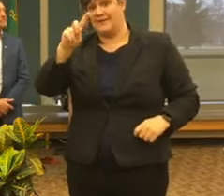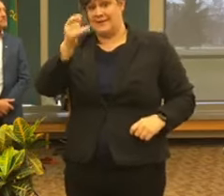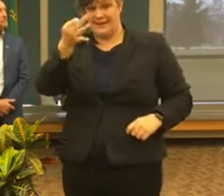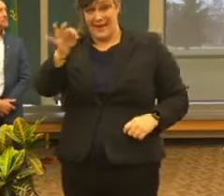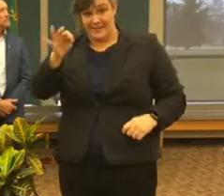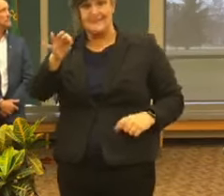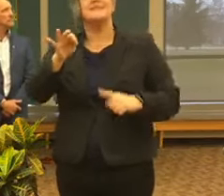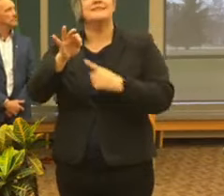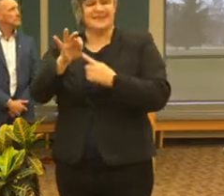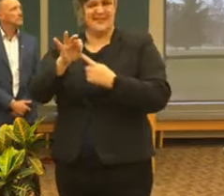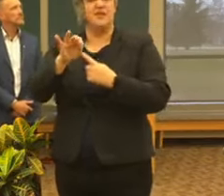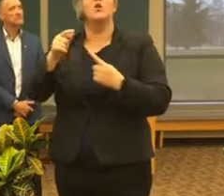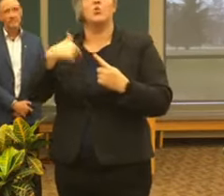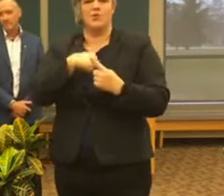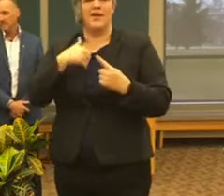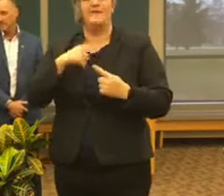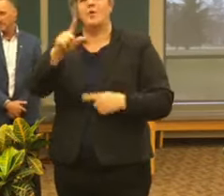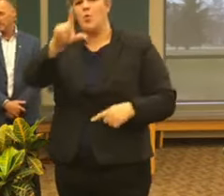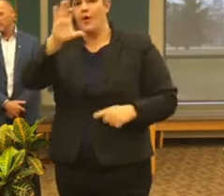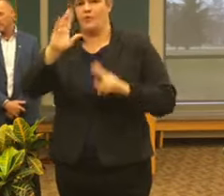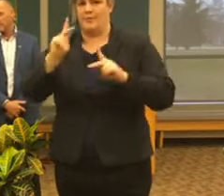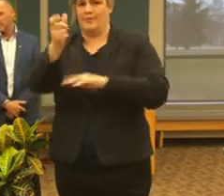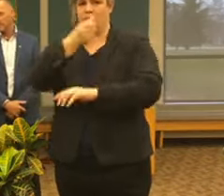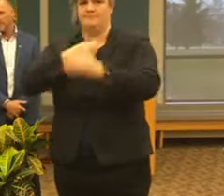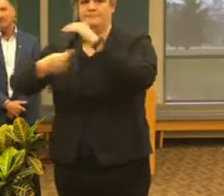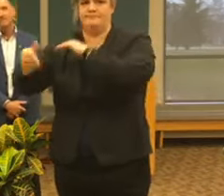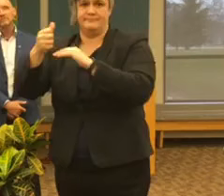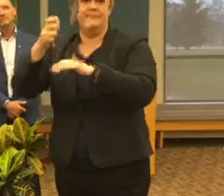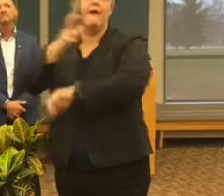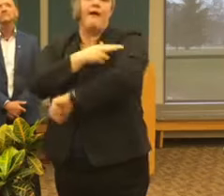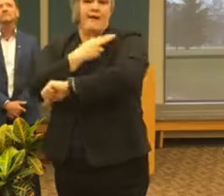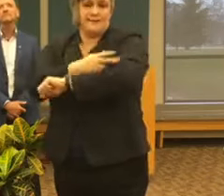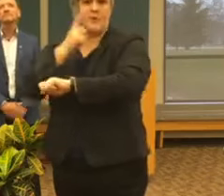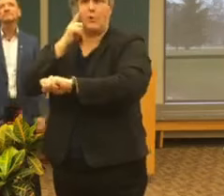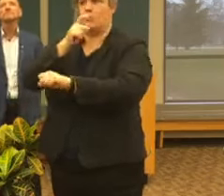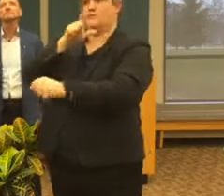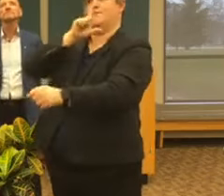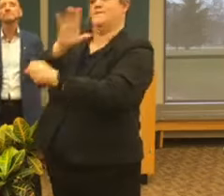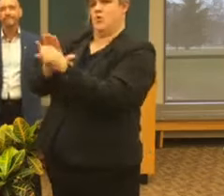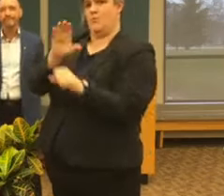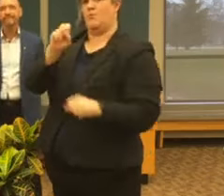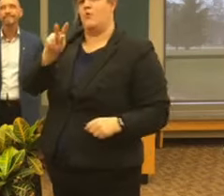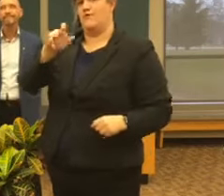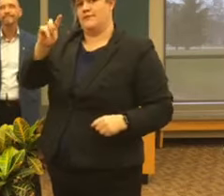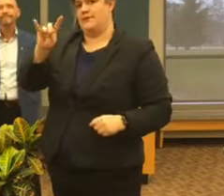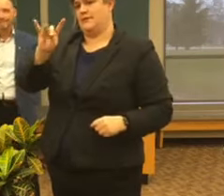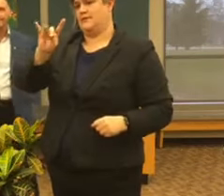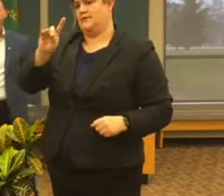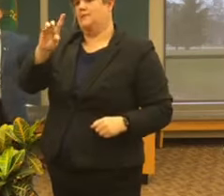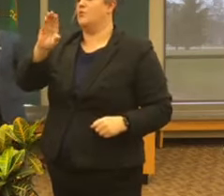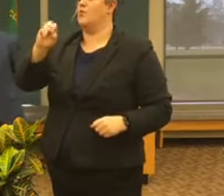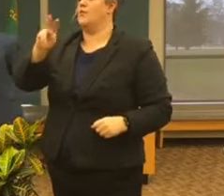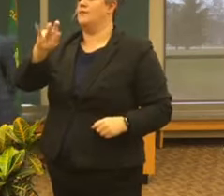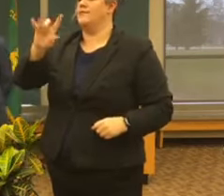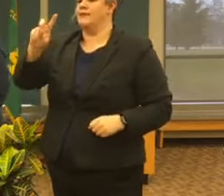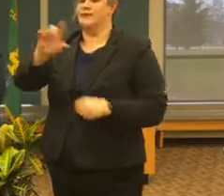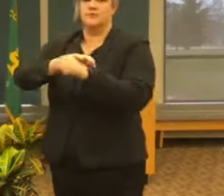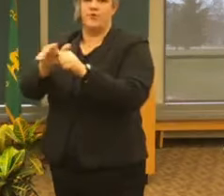And that is, we have 100 hospitalizations for those that have a confirmed COVID-19 test.